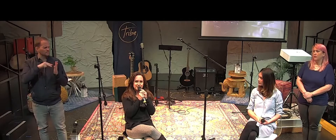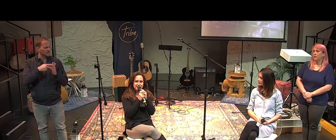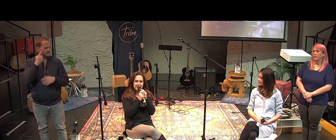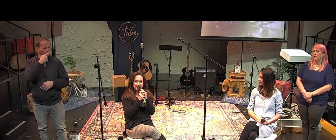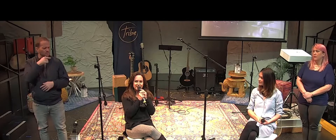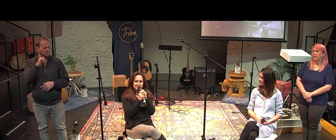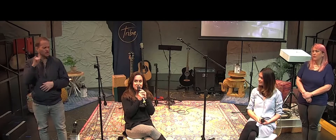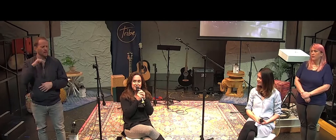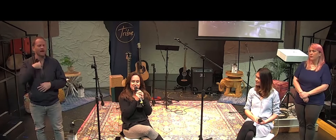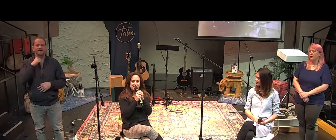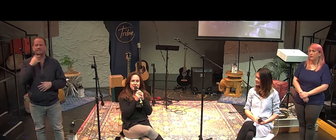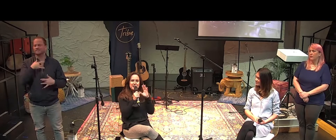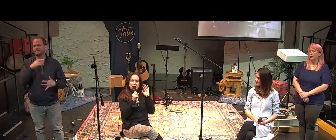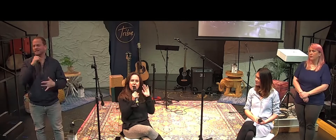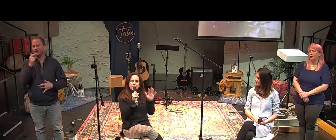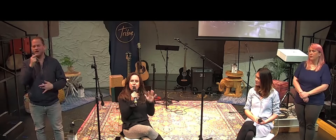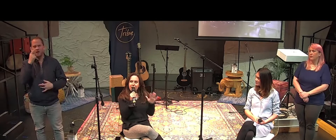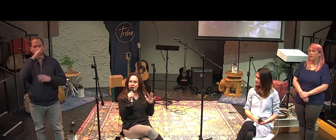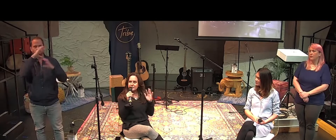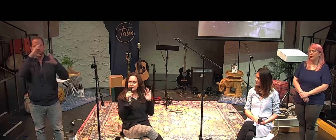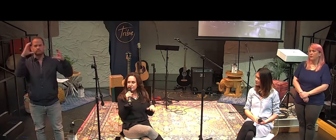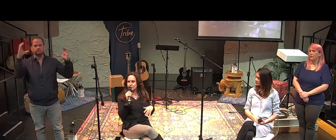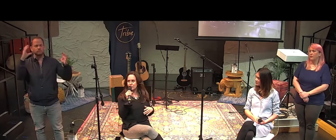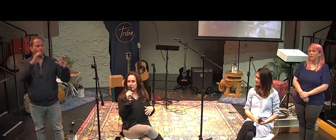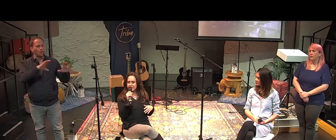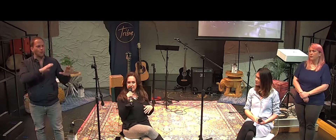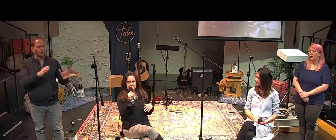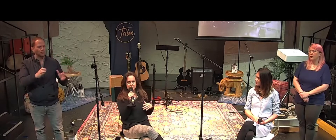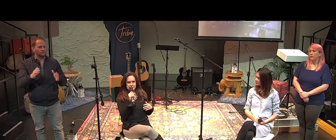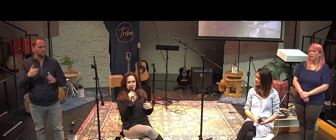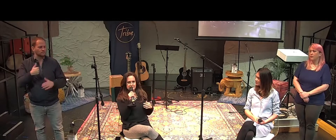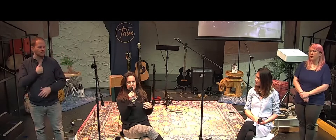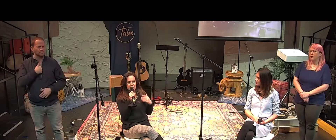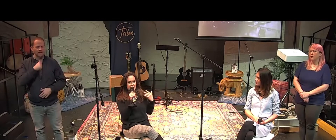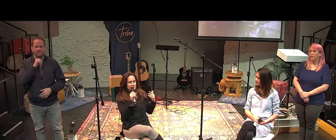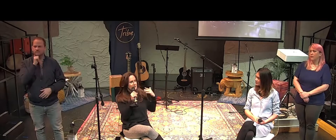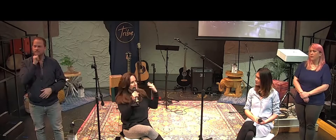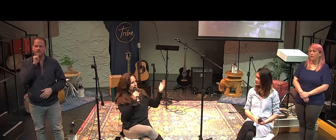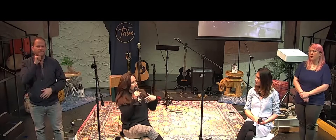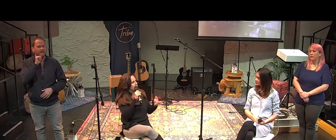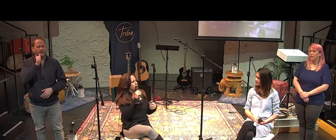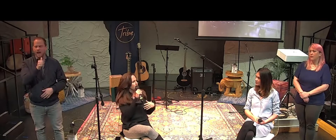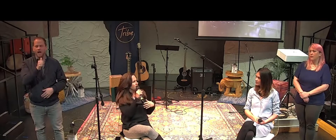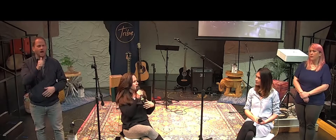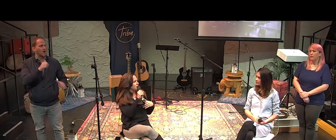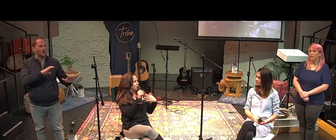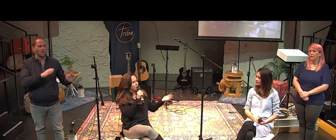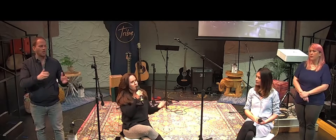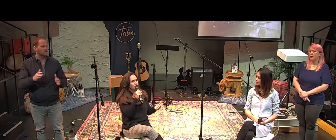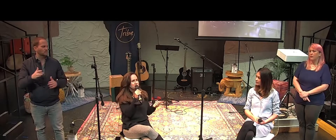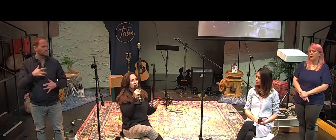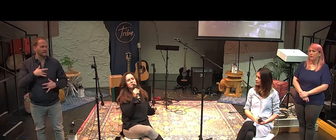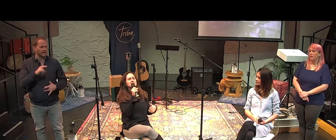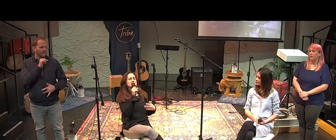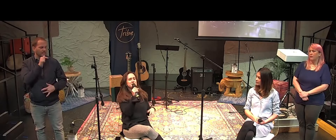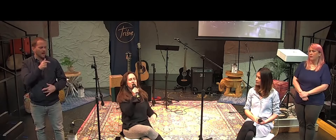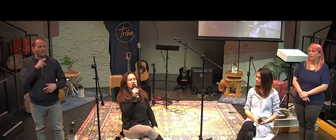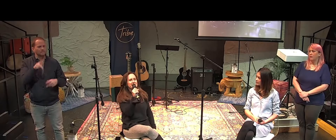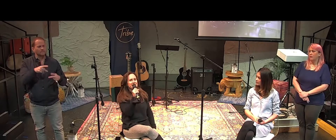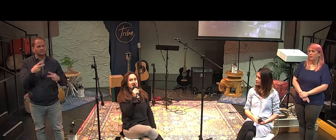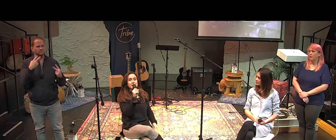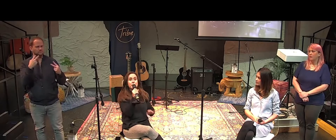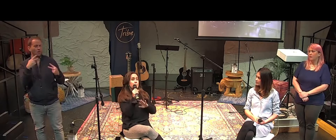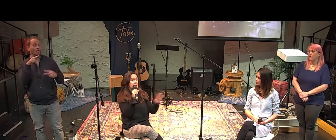organization too much. Like, I'm not a super organized person. And I think sometimes people will look at me and go, oh, you homeschool, you must be